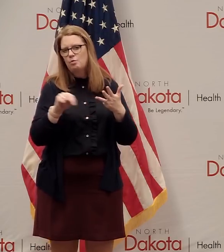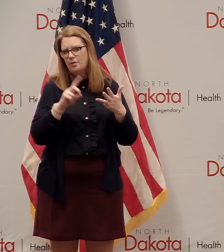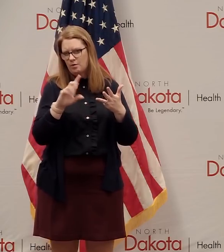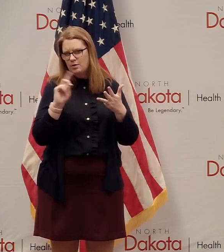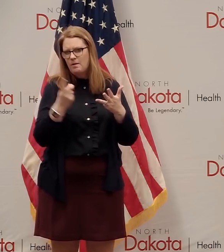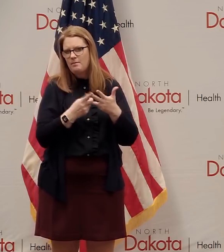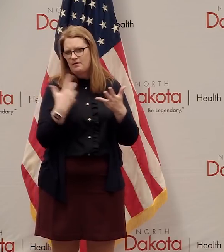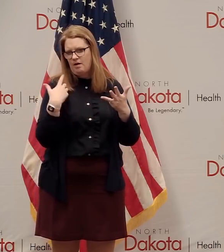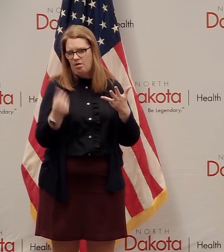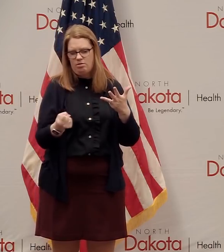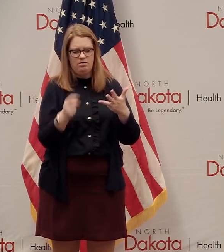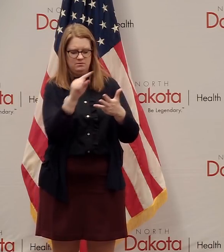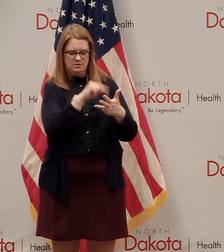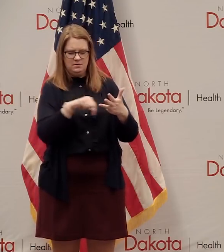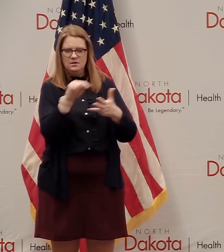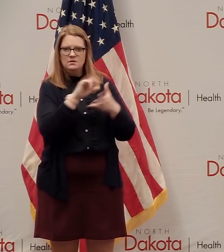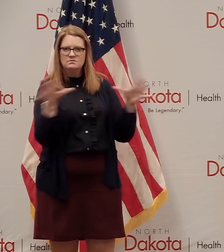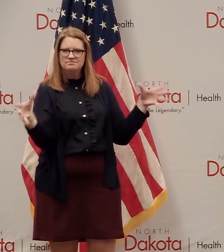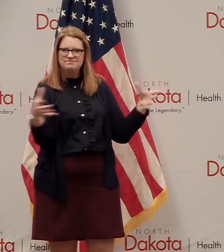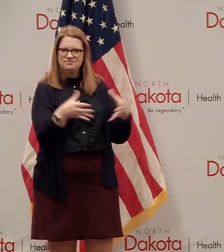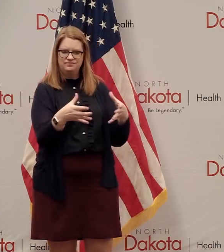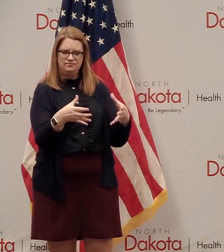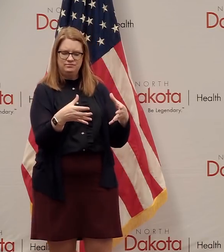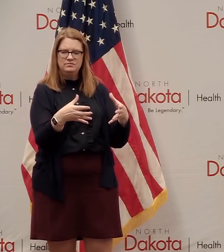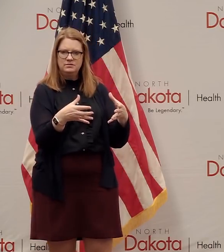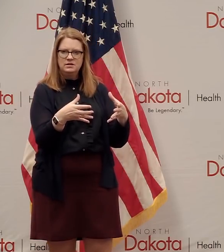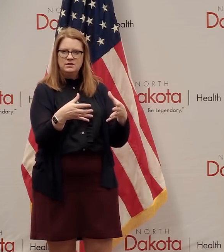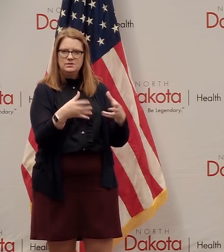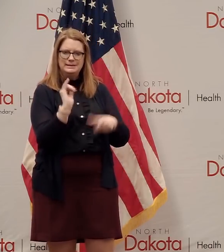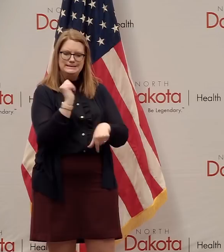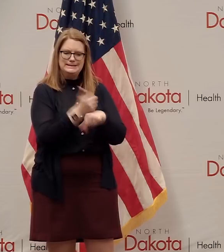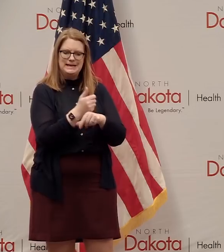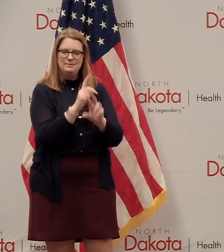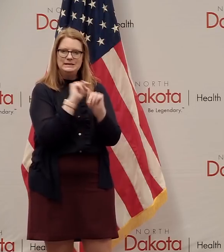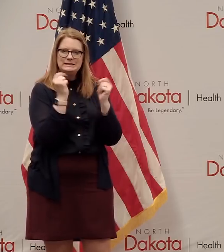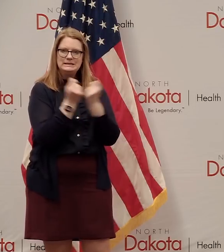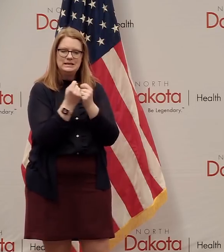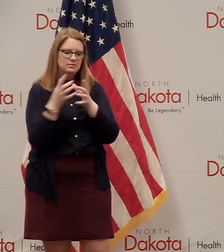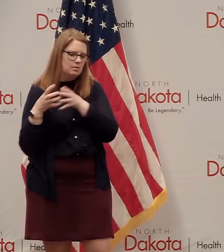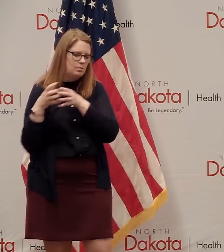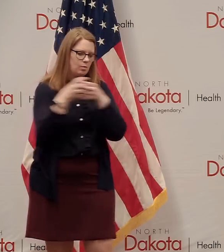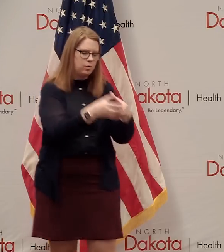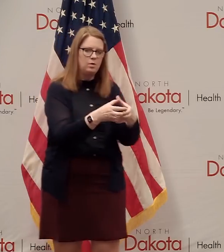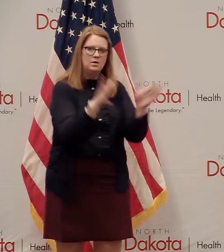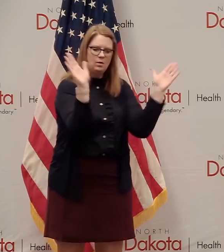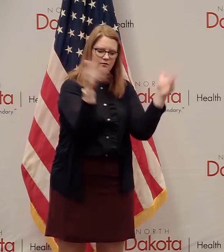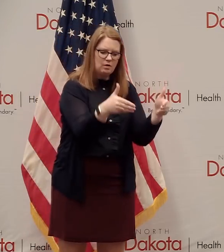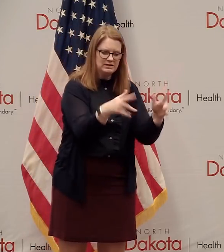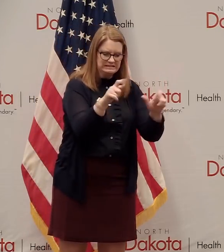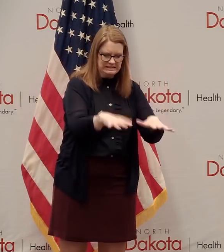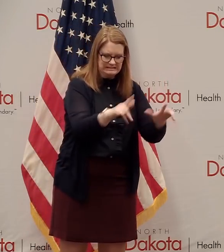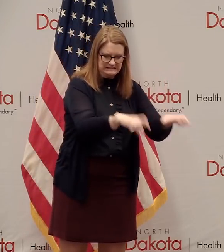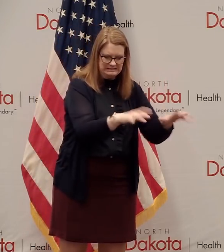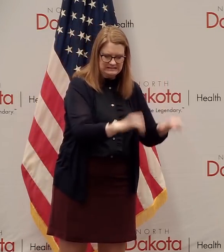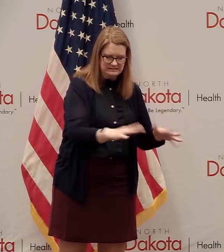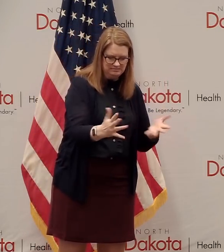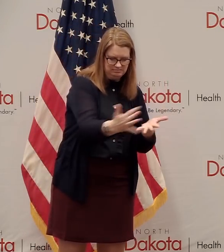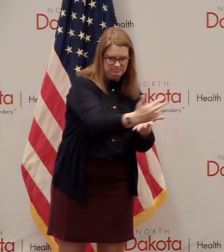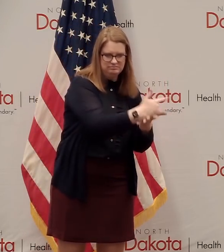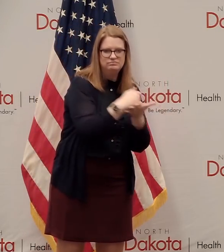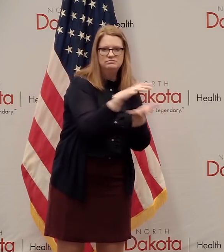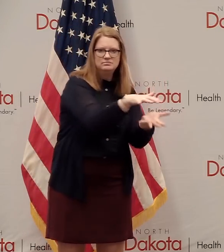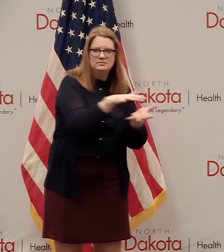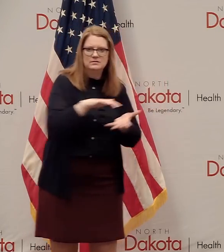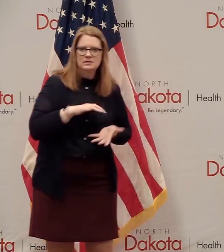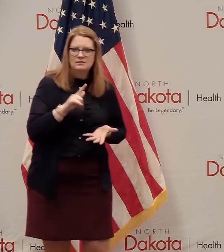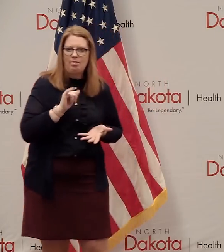Department of Health. And we're able to, mobilize a team, get people out there, do that targeted testing, and this helps us